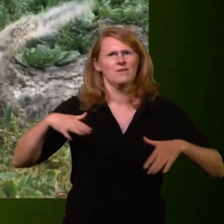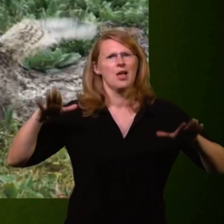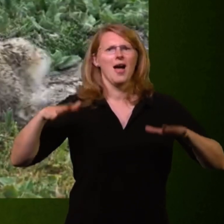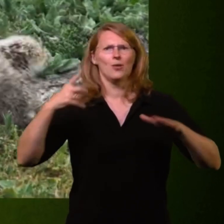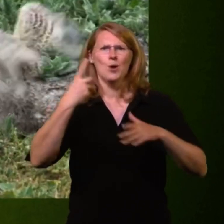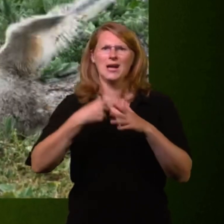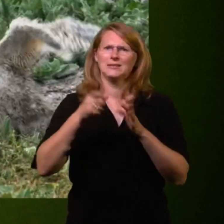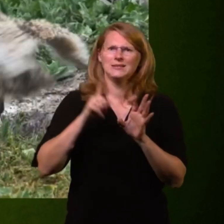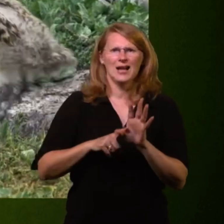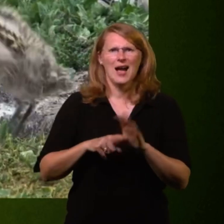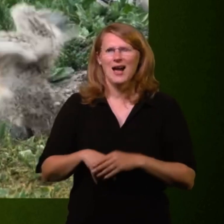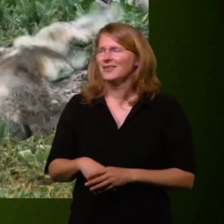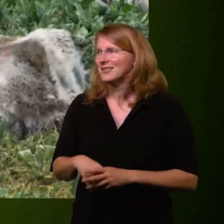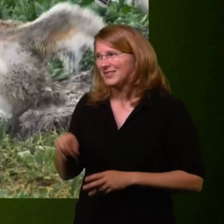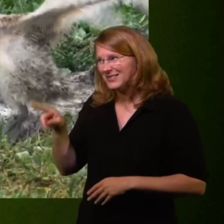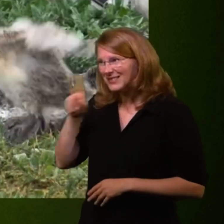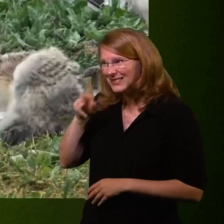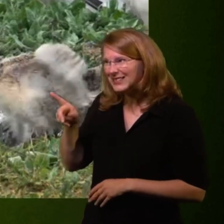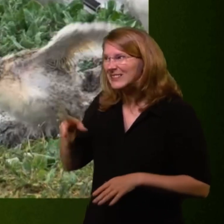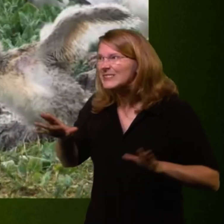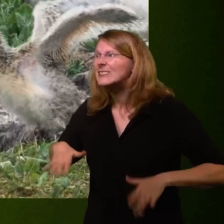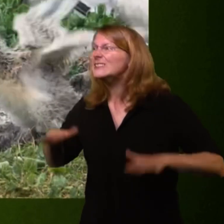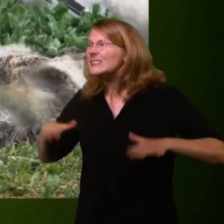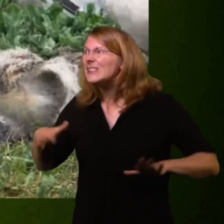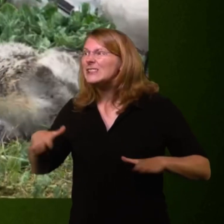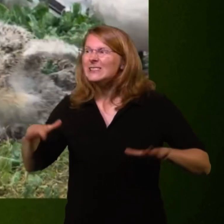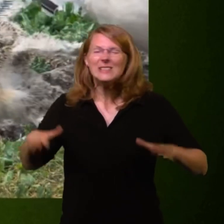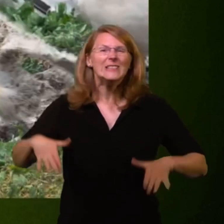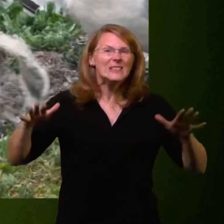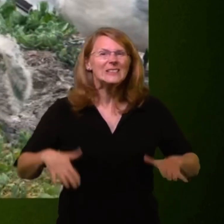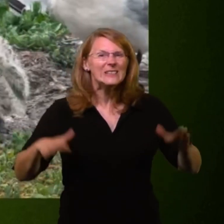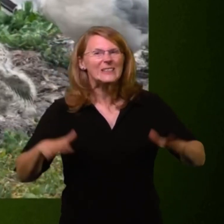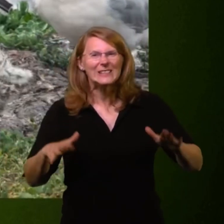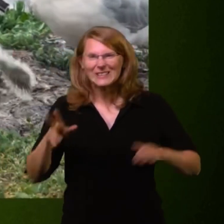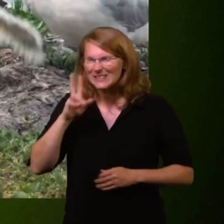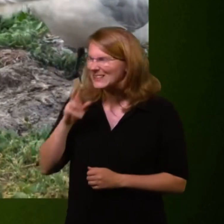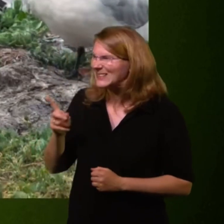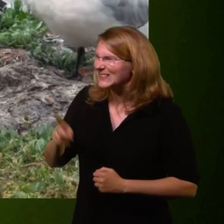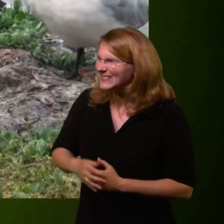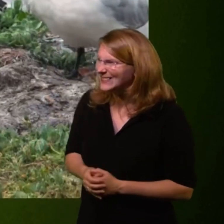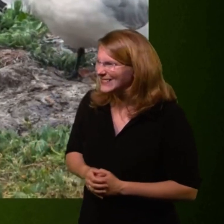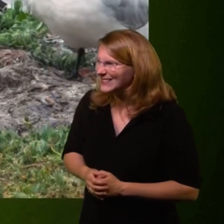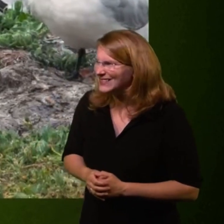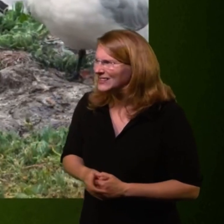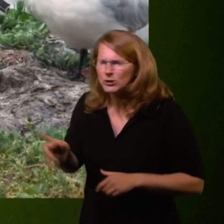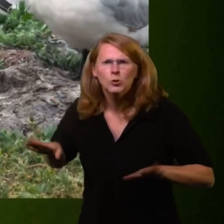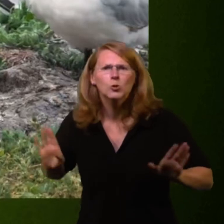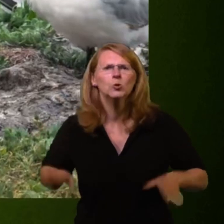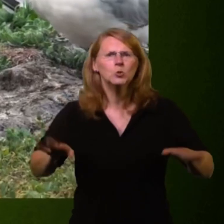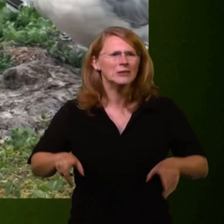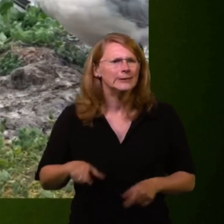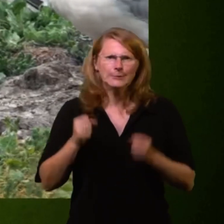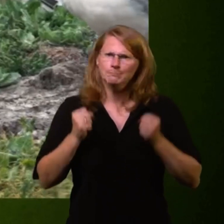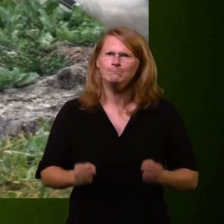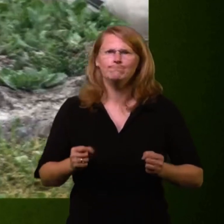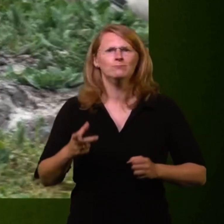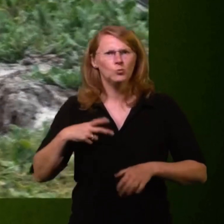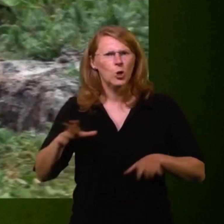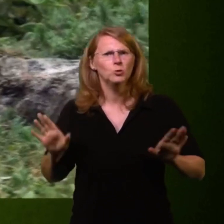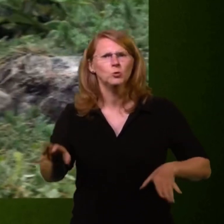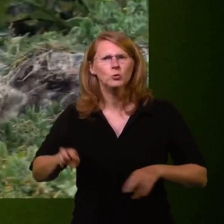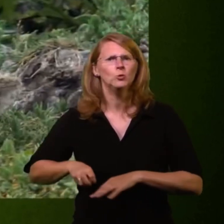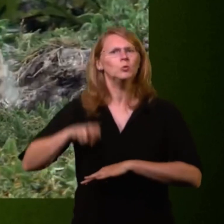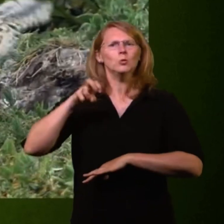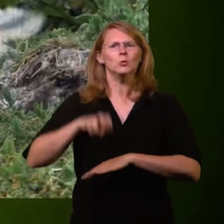here is definitely starting to exercise, trying to build up those flight muscles, flapping its wings, but also, I would say,